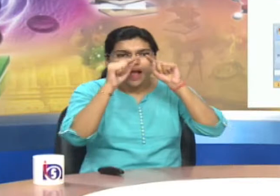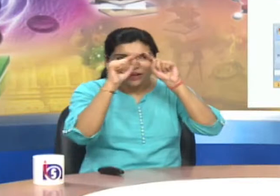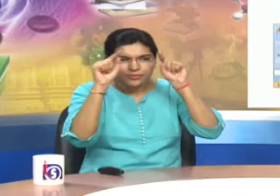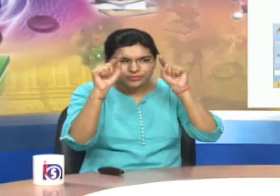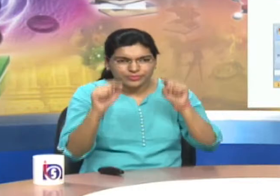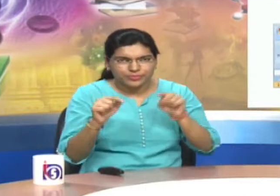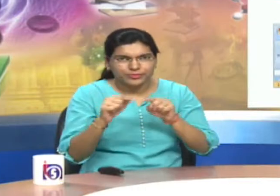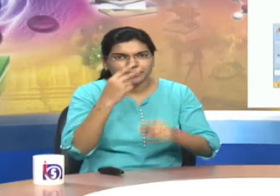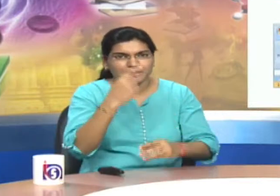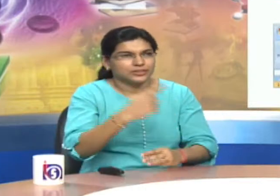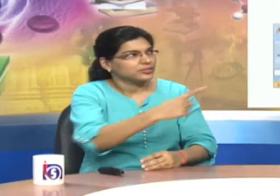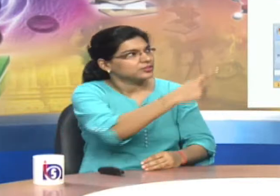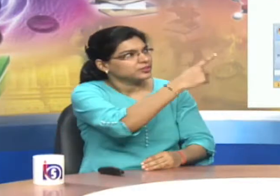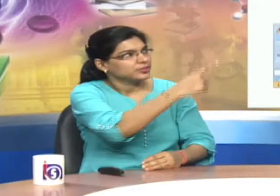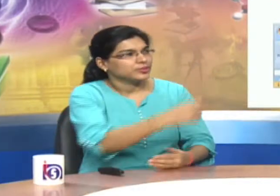In picture you can see that red border.